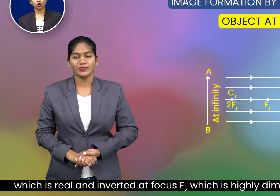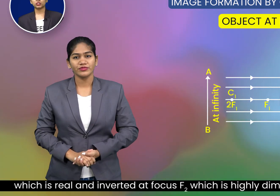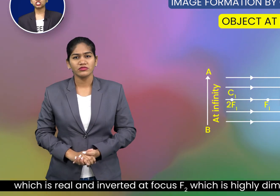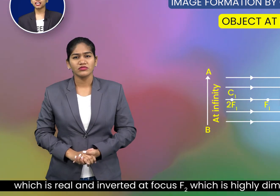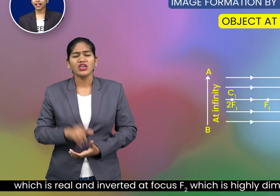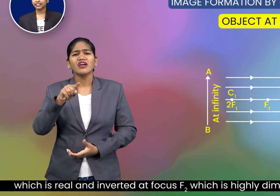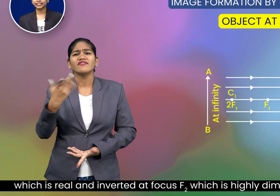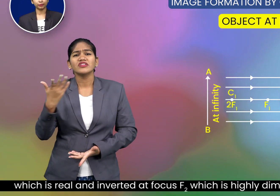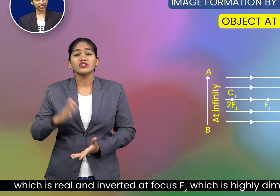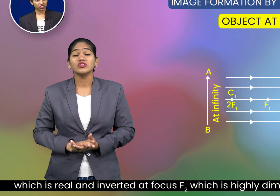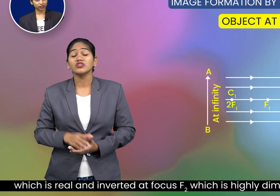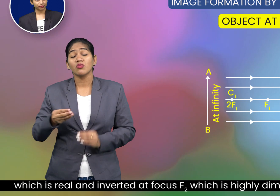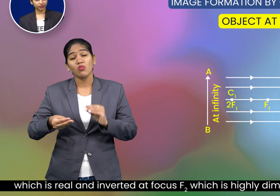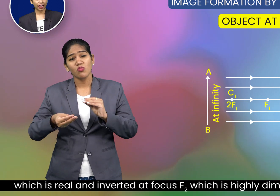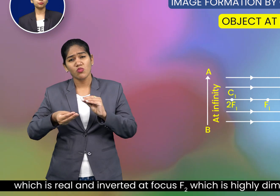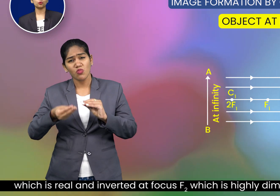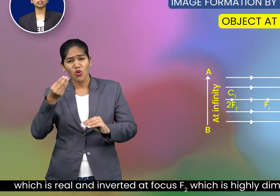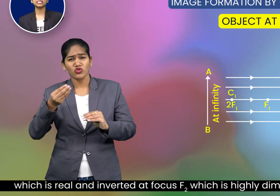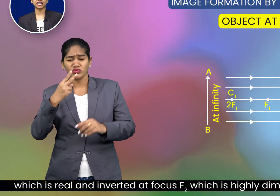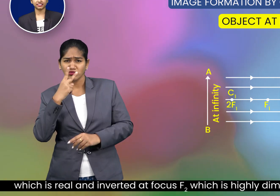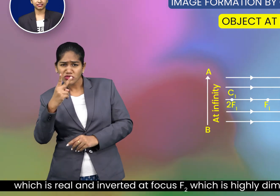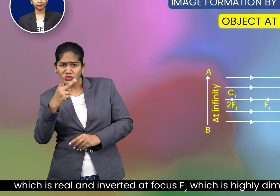which is highly diminished and point-sized.